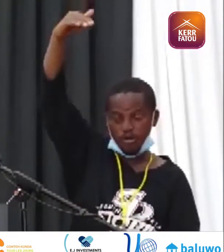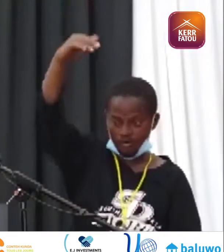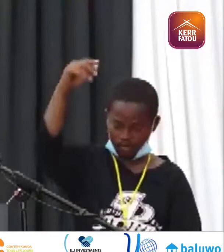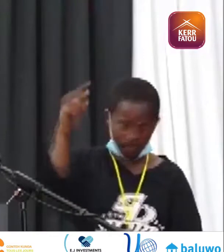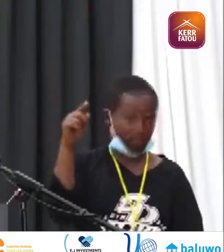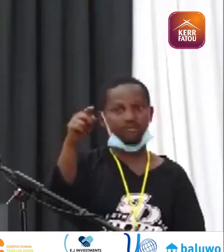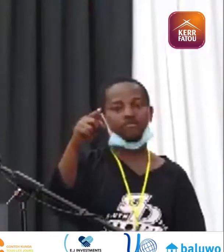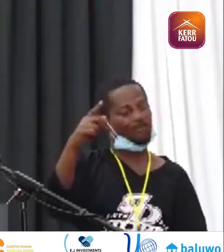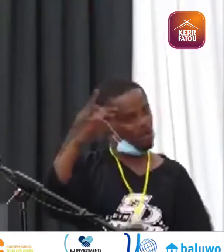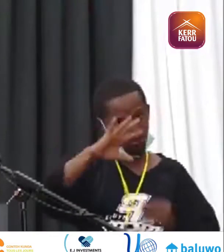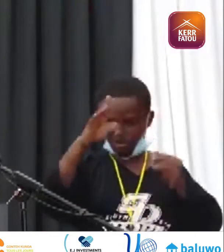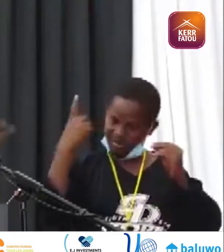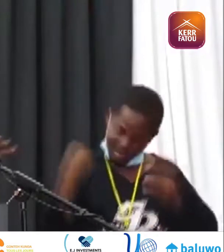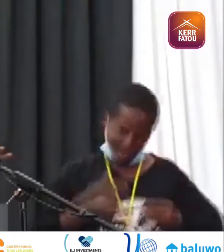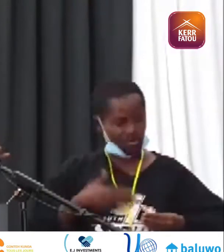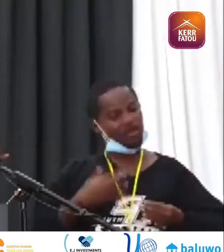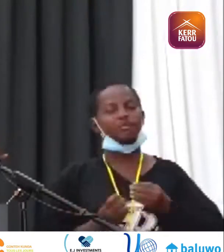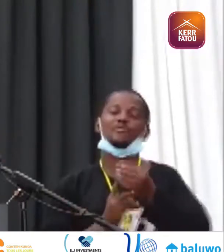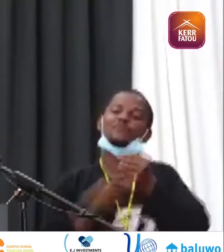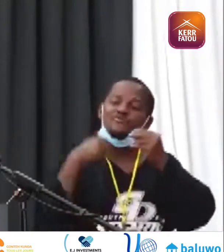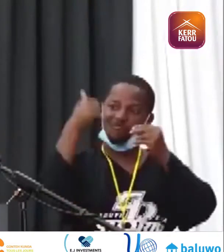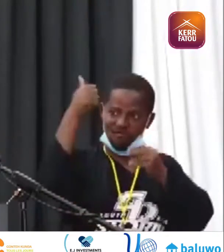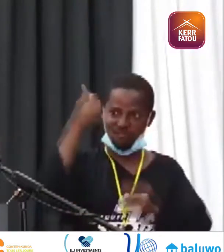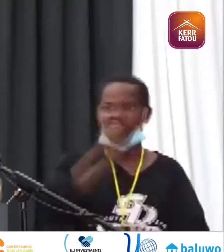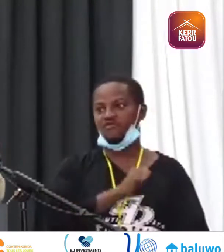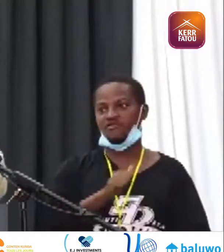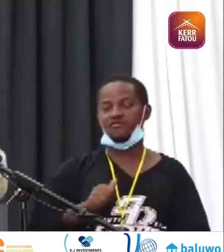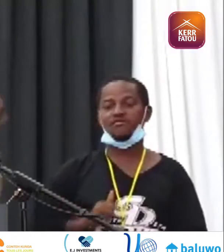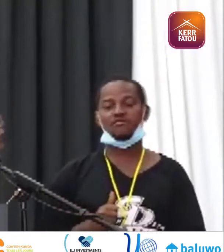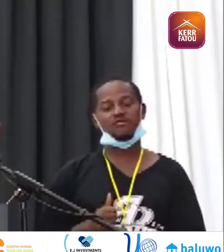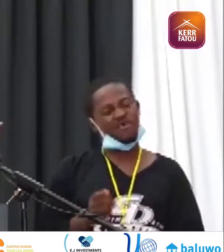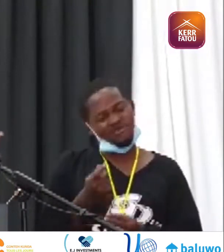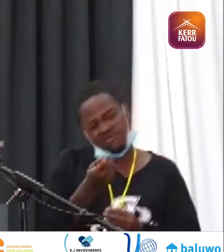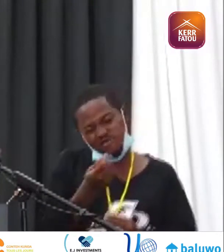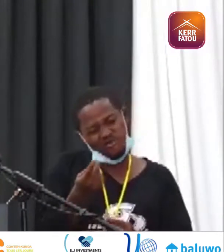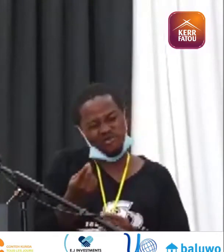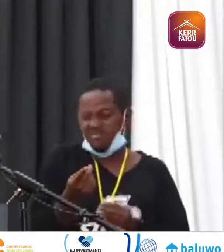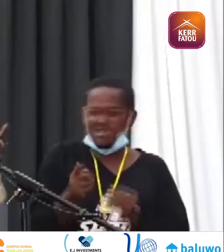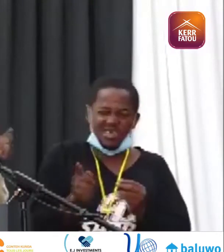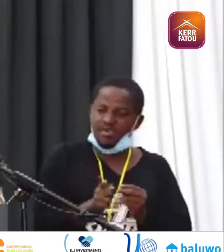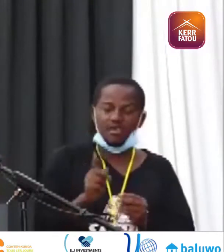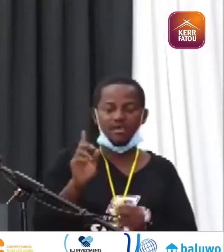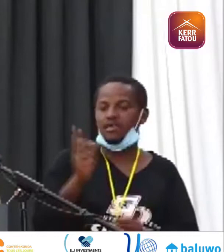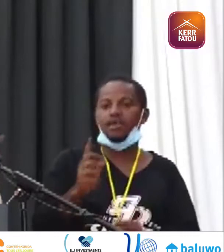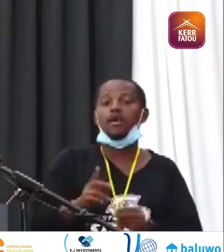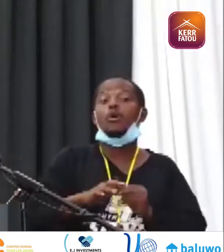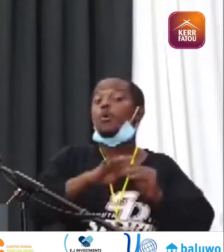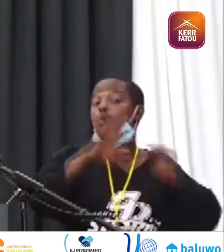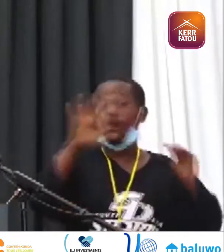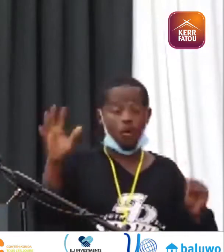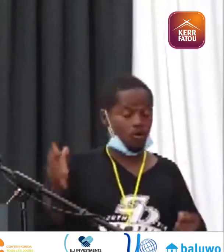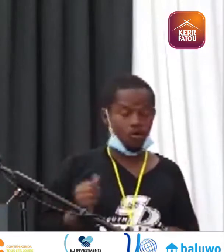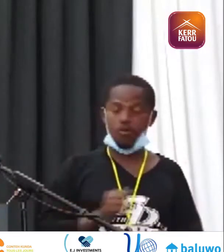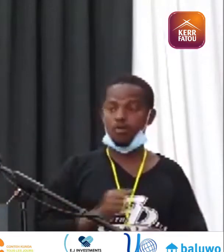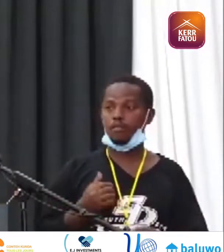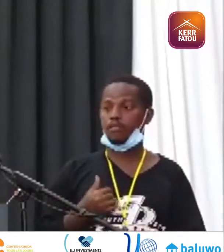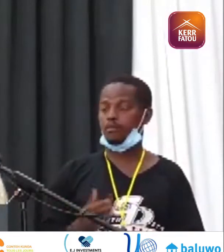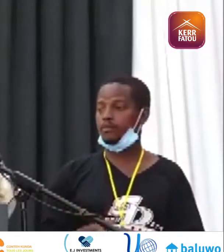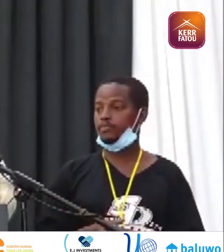height where you will all enjoy prosperity, and not just for a few who are just